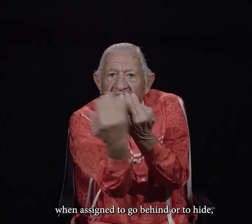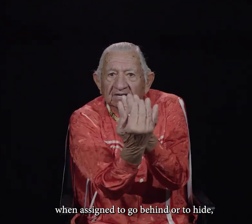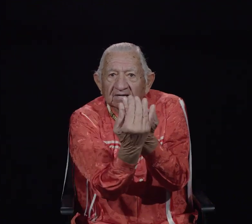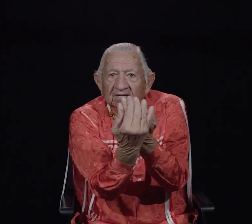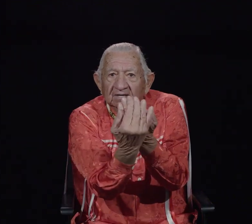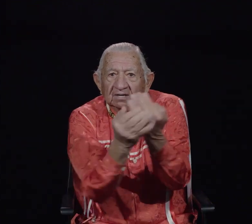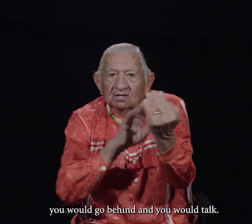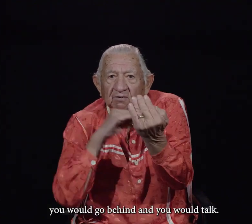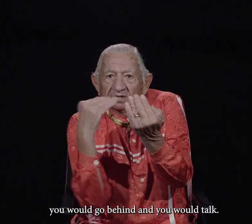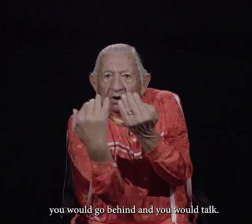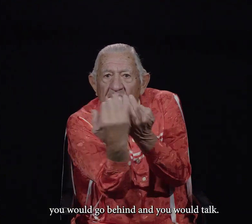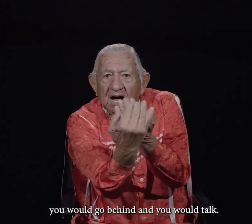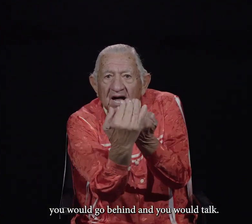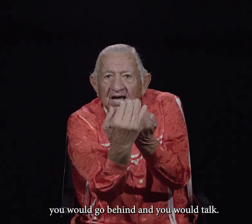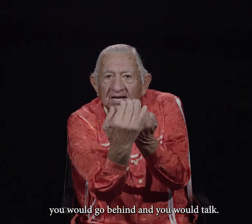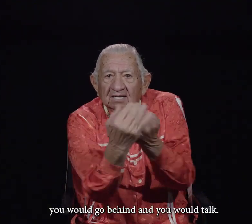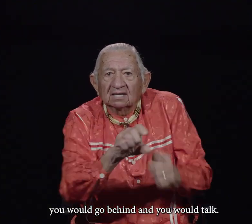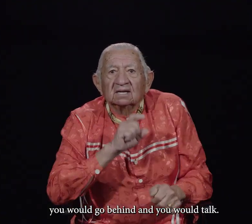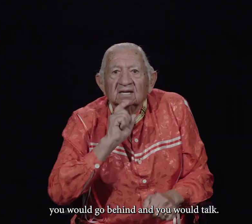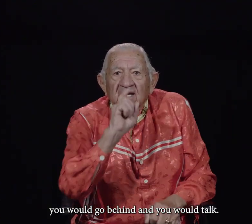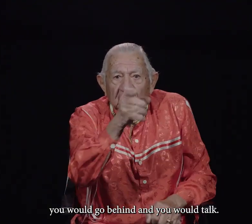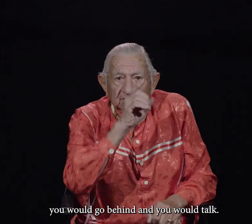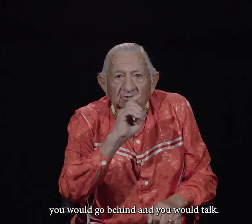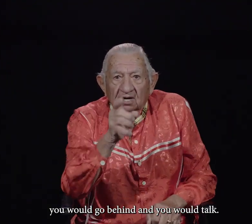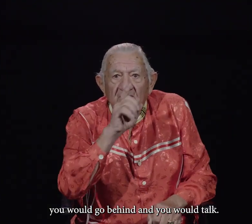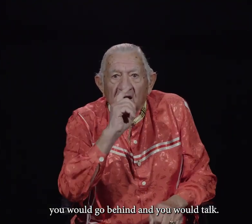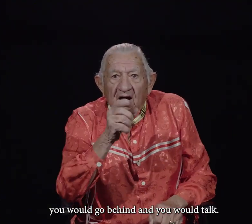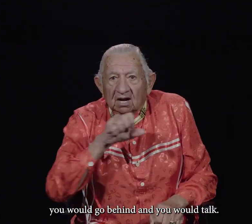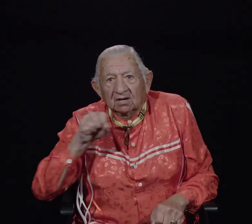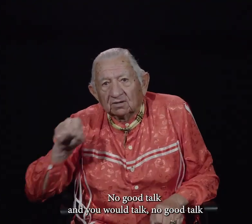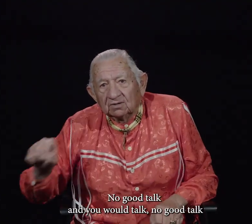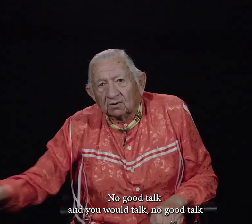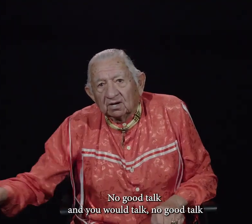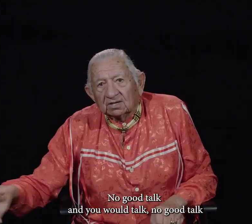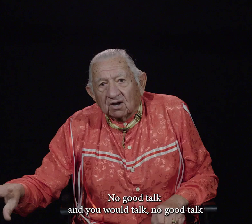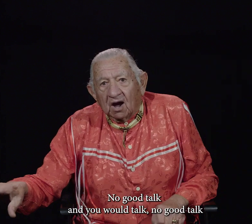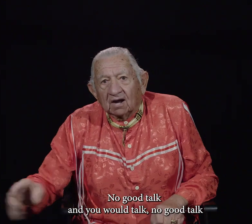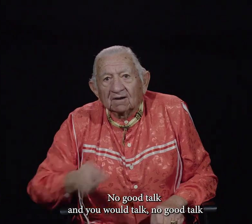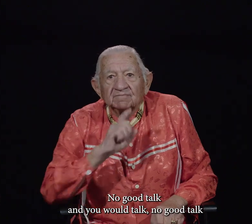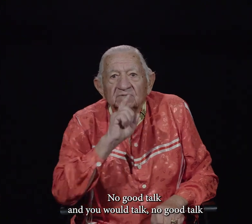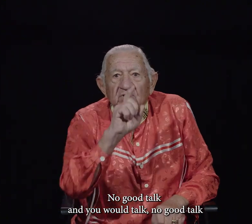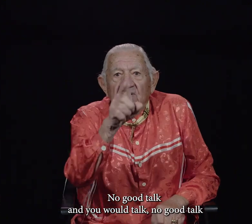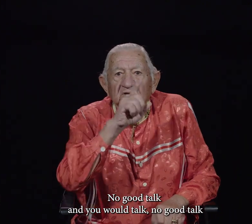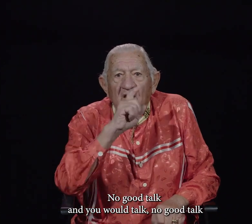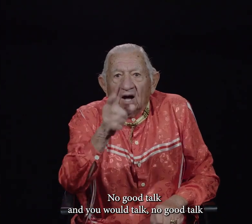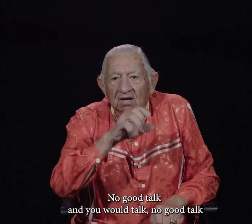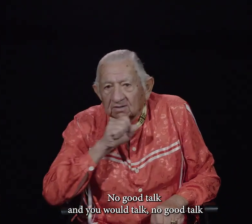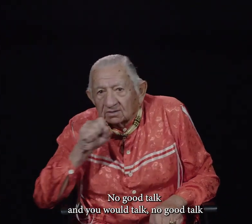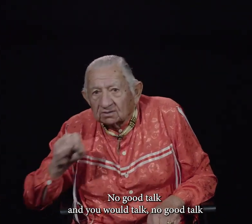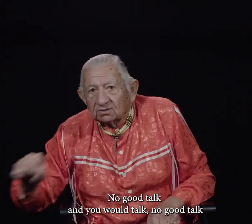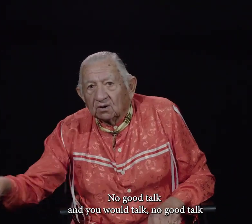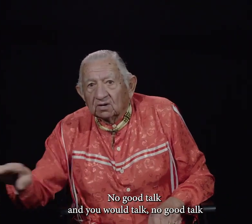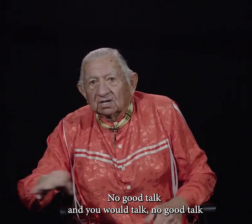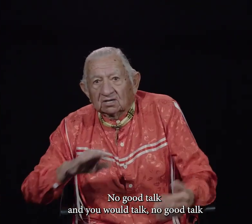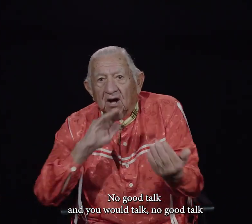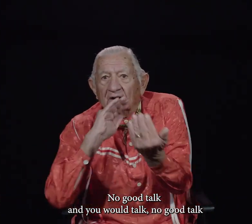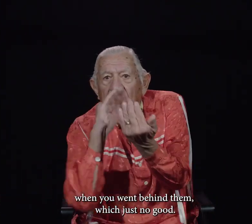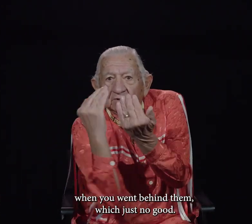hide, you would go behind and you would talk, no good talk. You would talk, no good talk when you